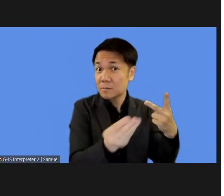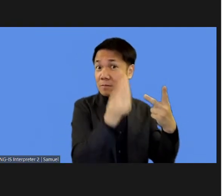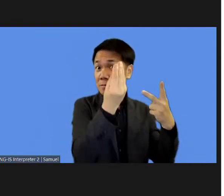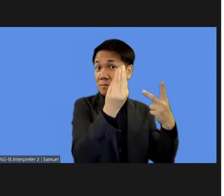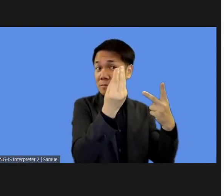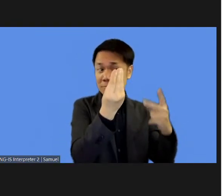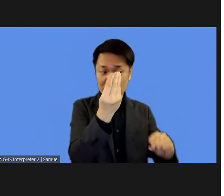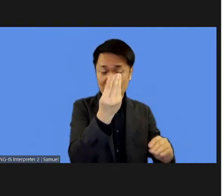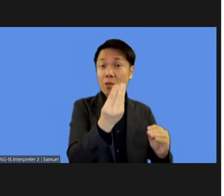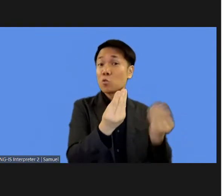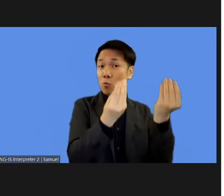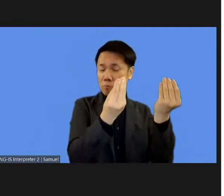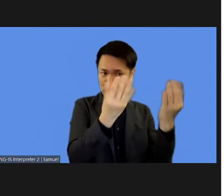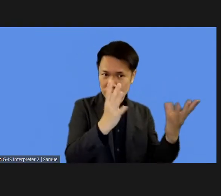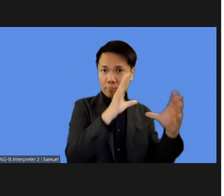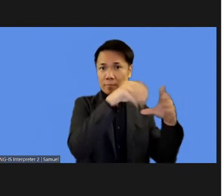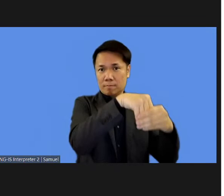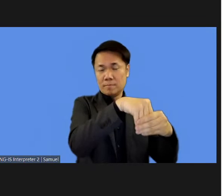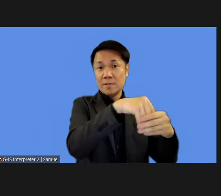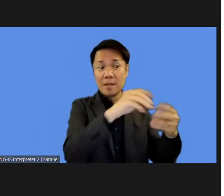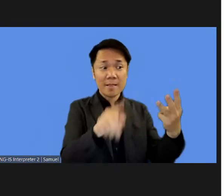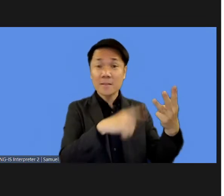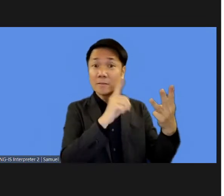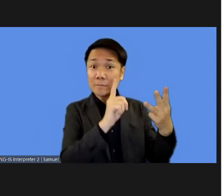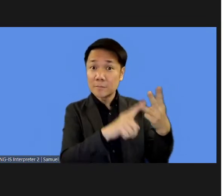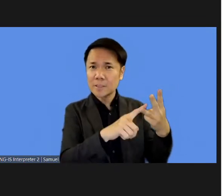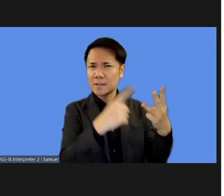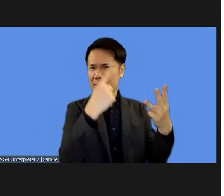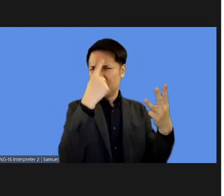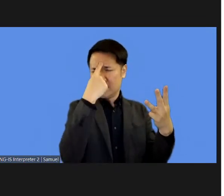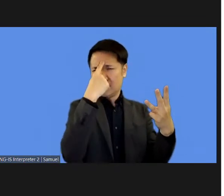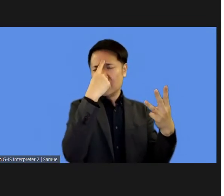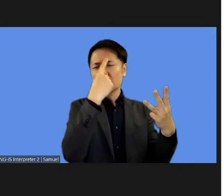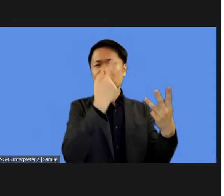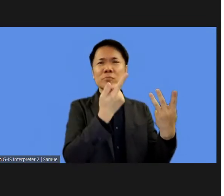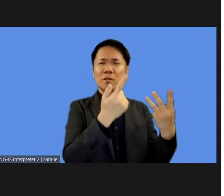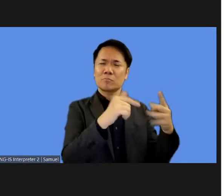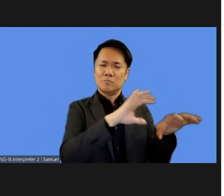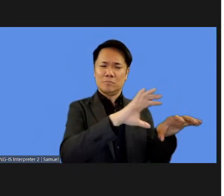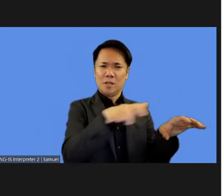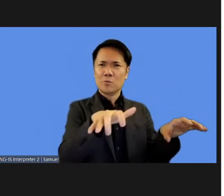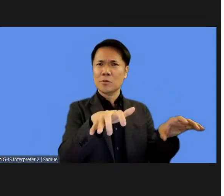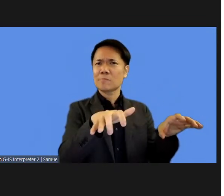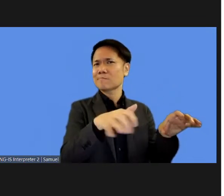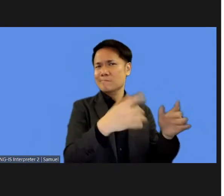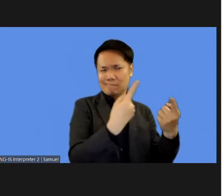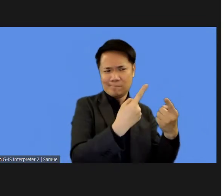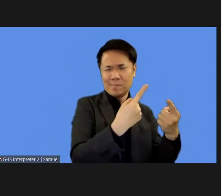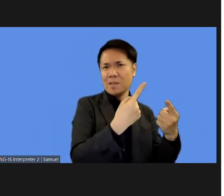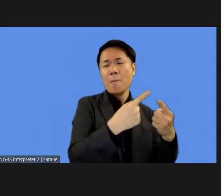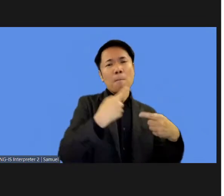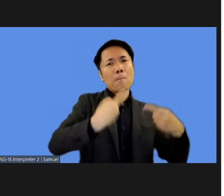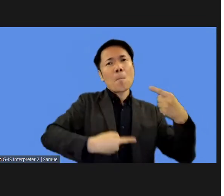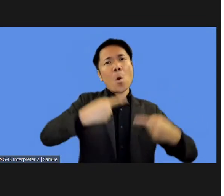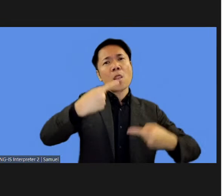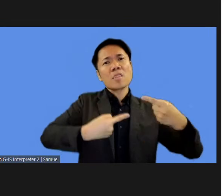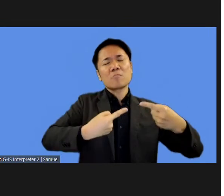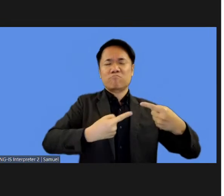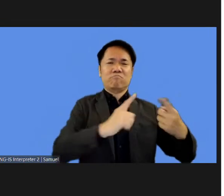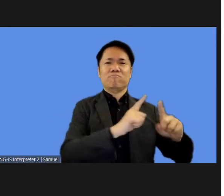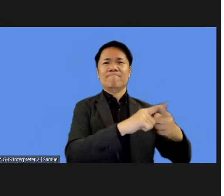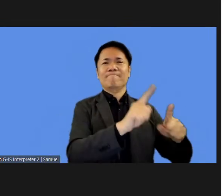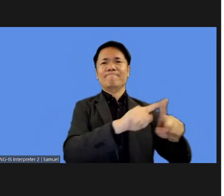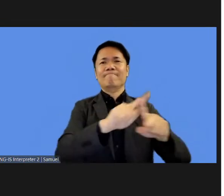demographic dividend that the continent can yield. So in a nutshell, Chair, these are the